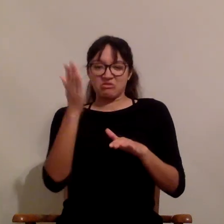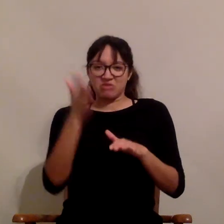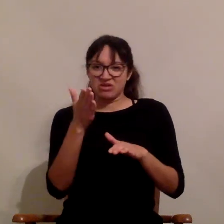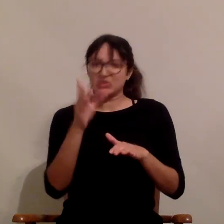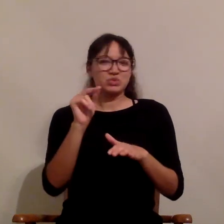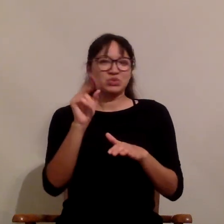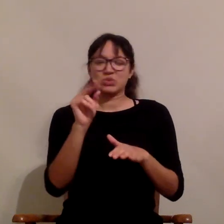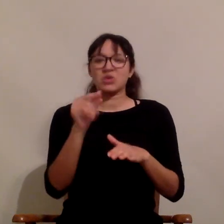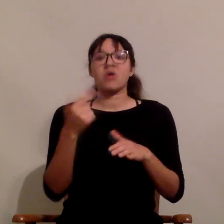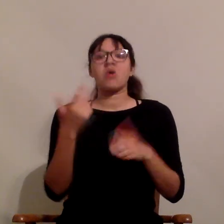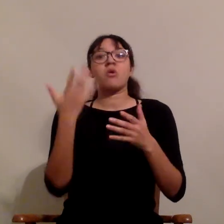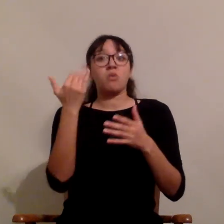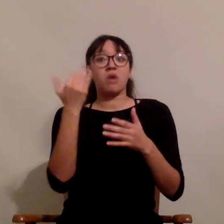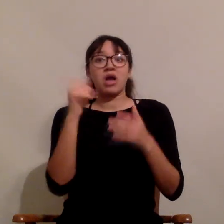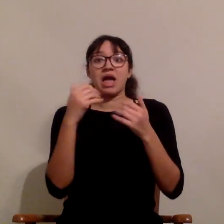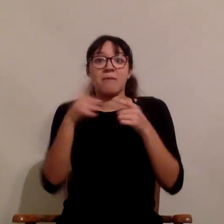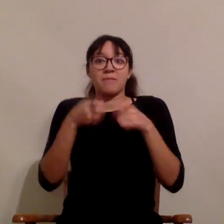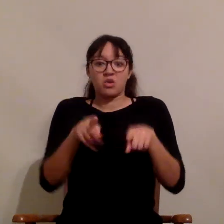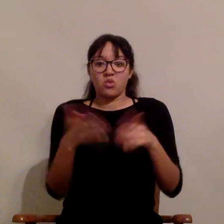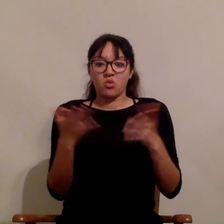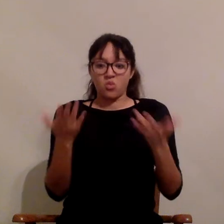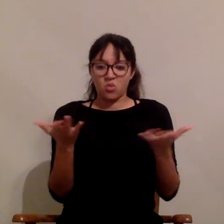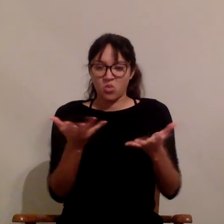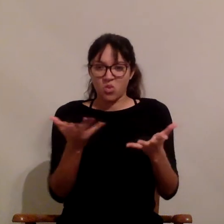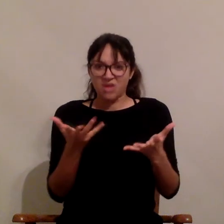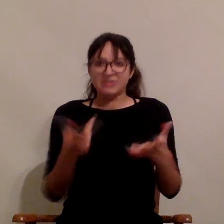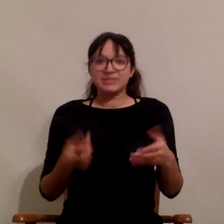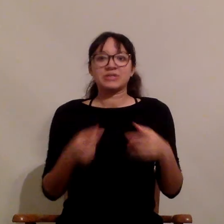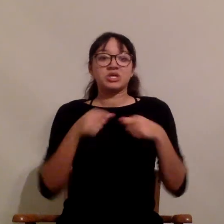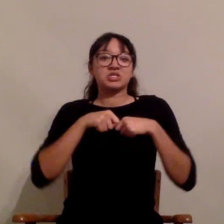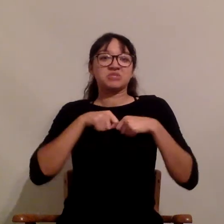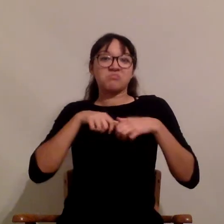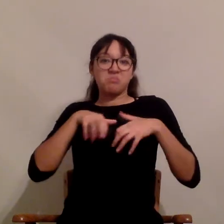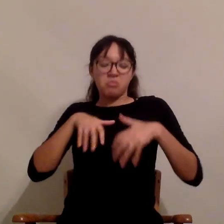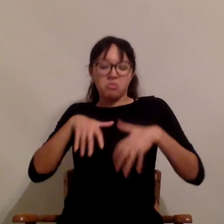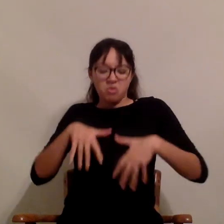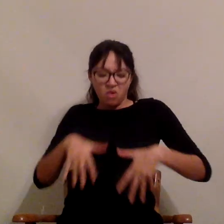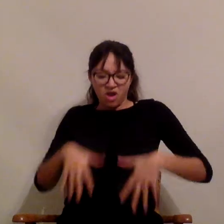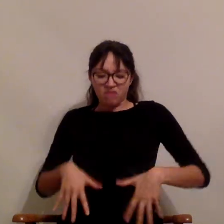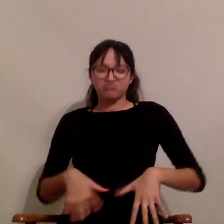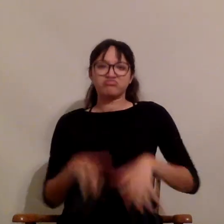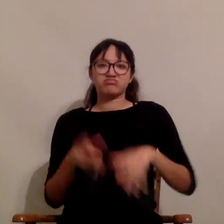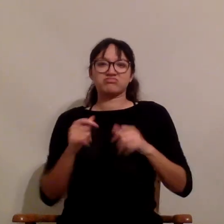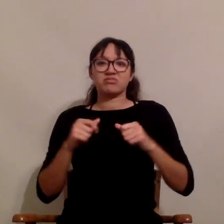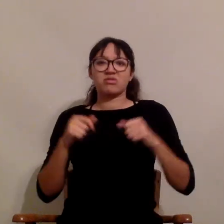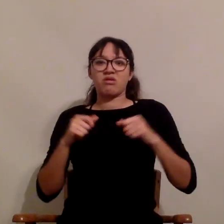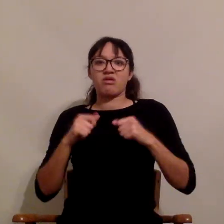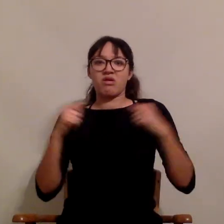lungs, liver, lymph nodes, brain, bone, where it becomes unresectable or untreatable.